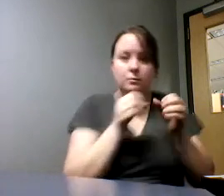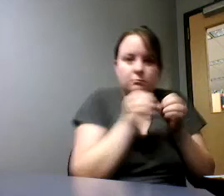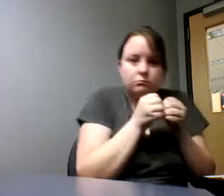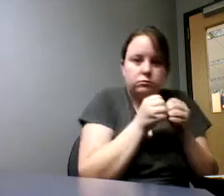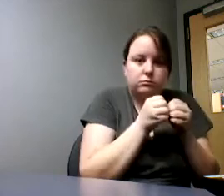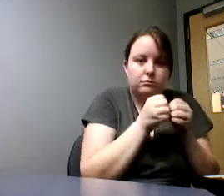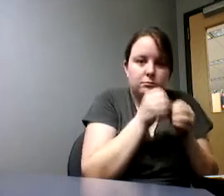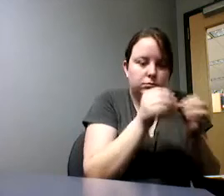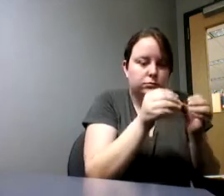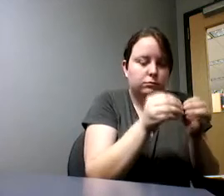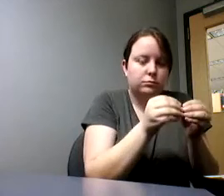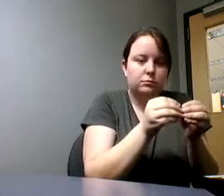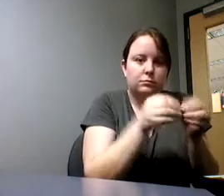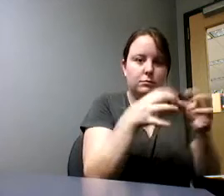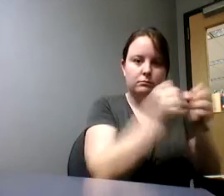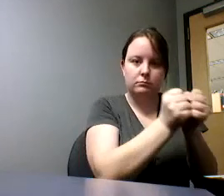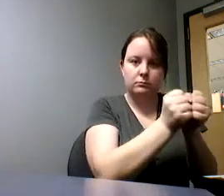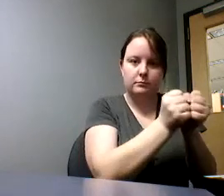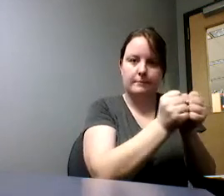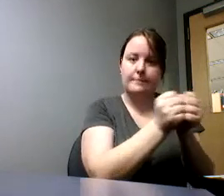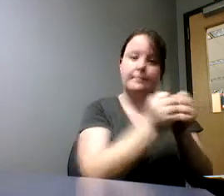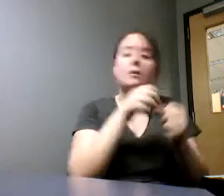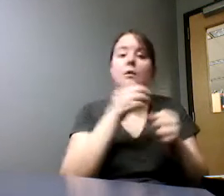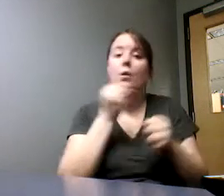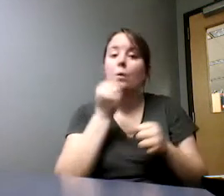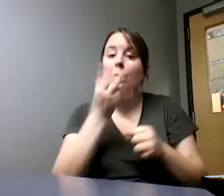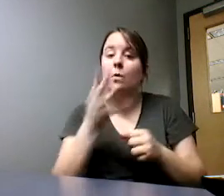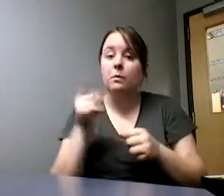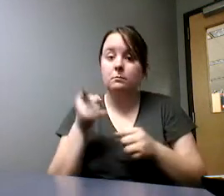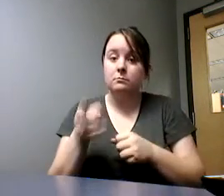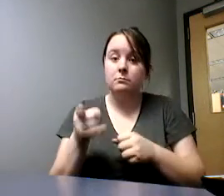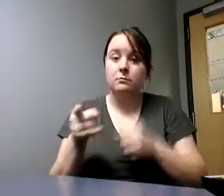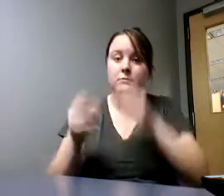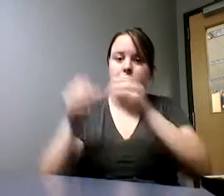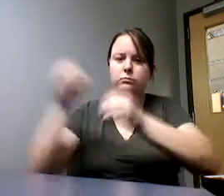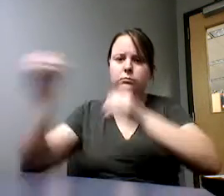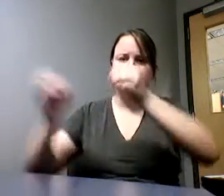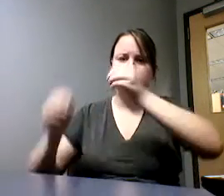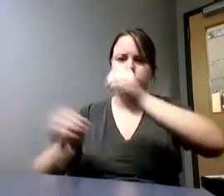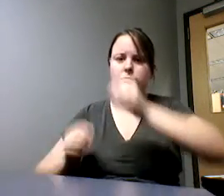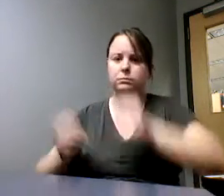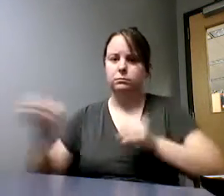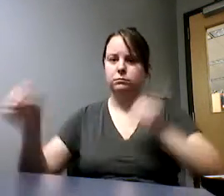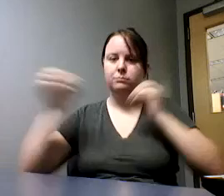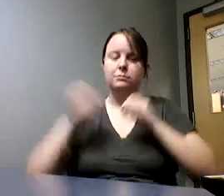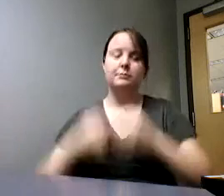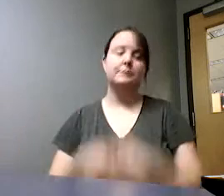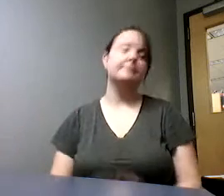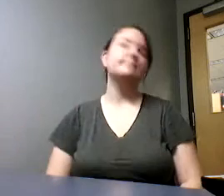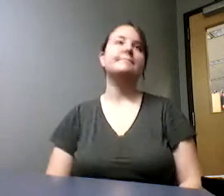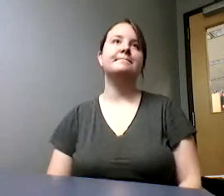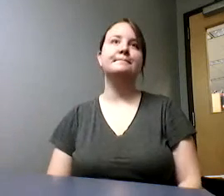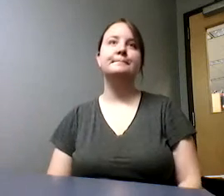The warm ones are just all over the place. And they've got all this space between them. Now, if you look at